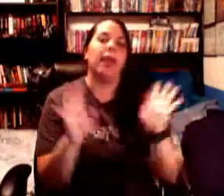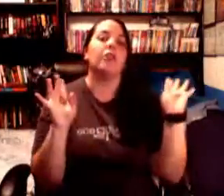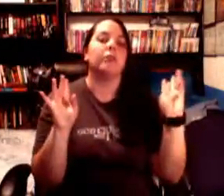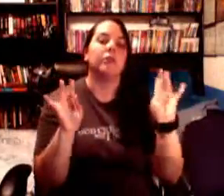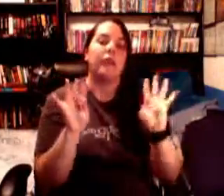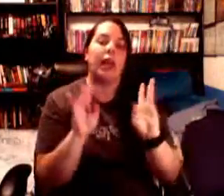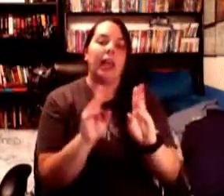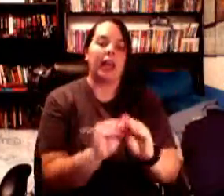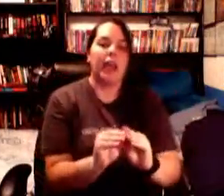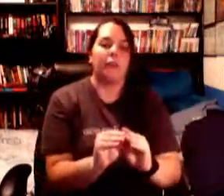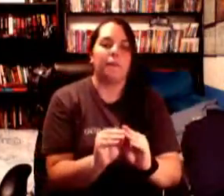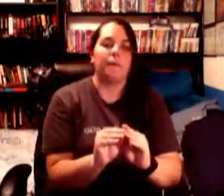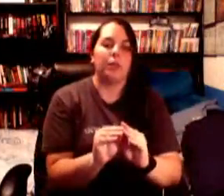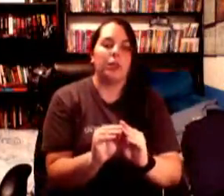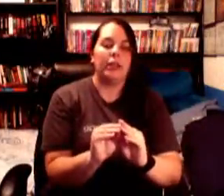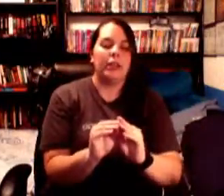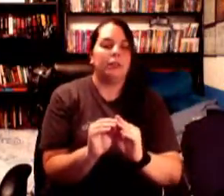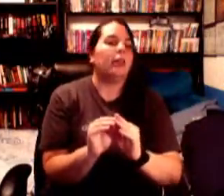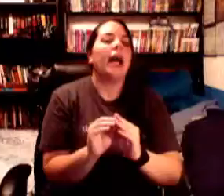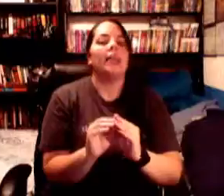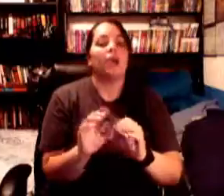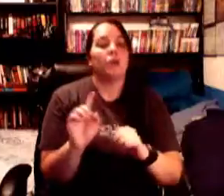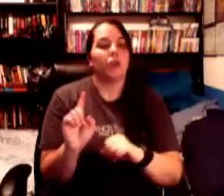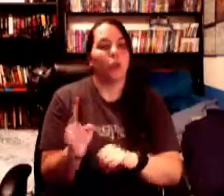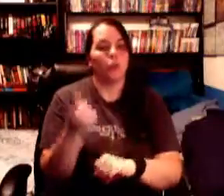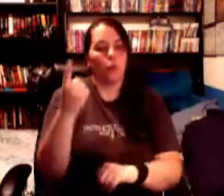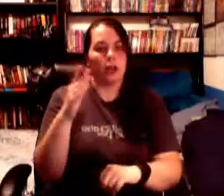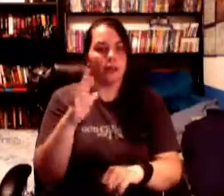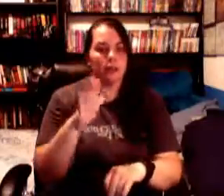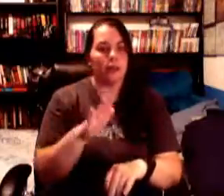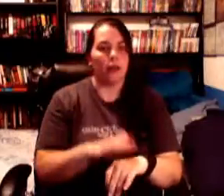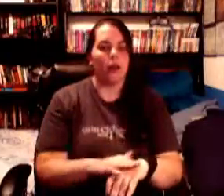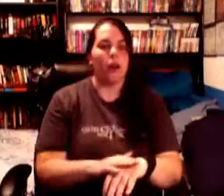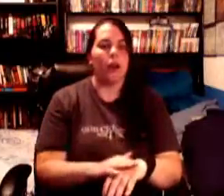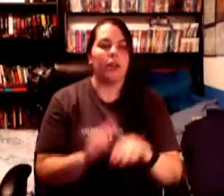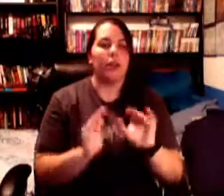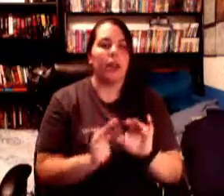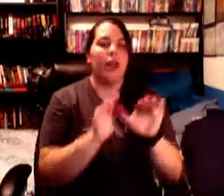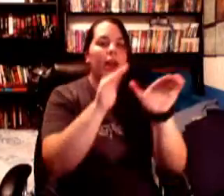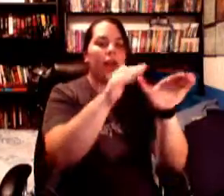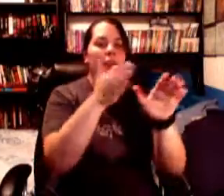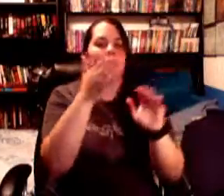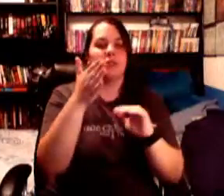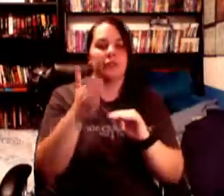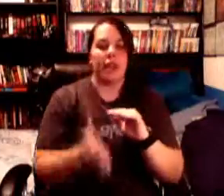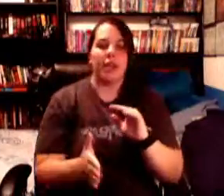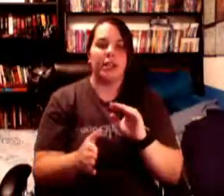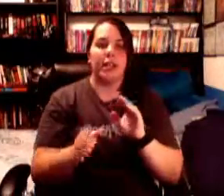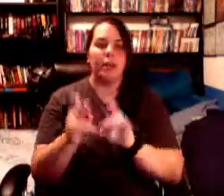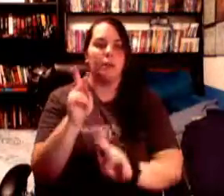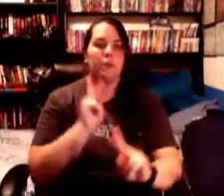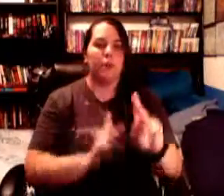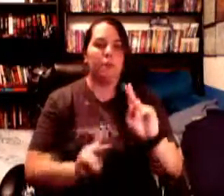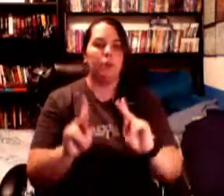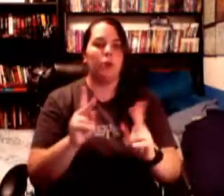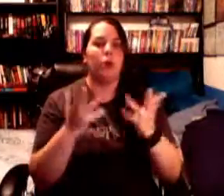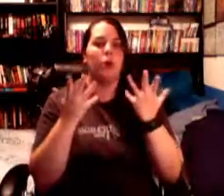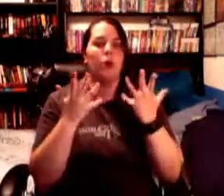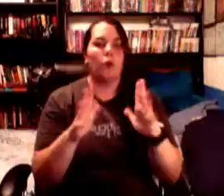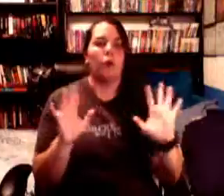together. Gather. So the line goes, once on a hillside, people